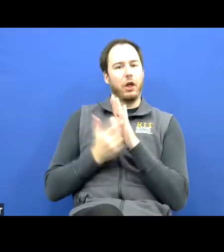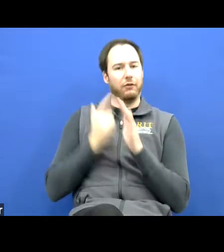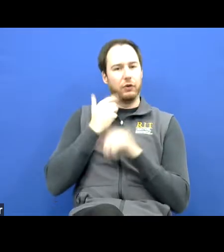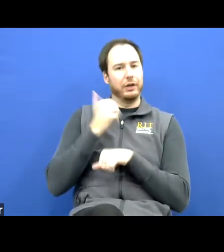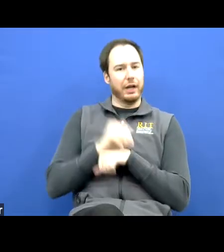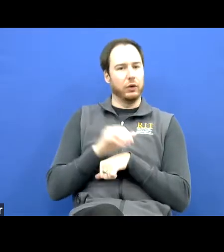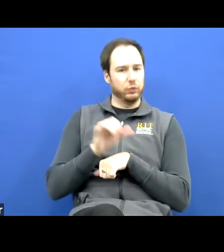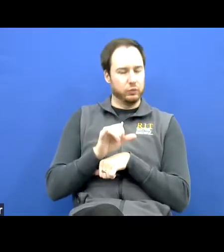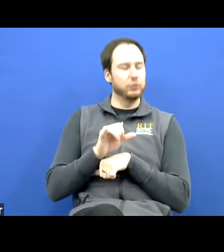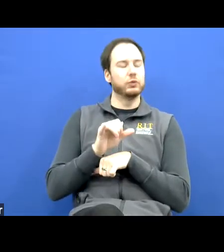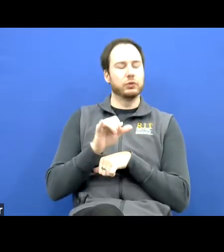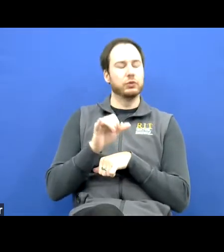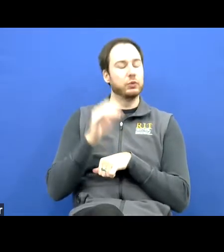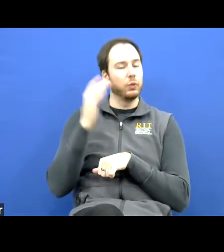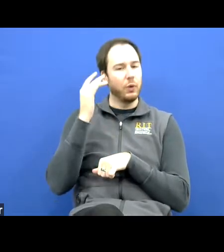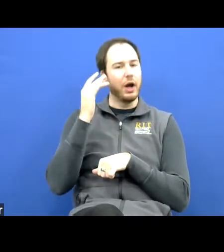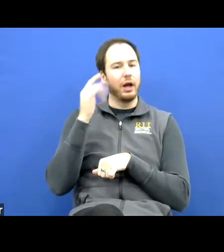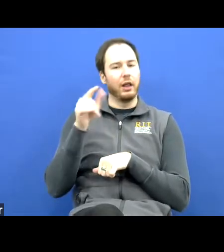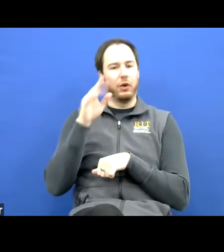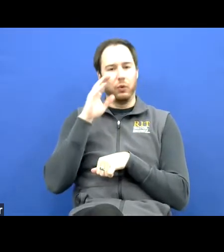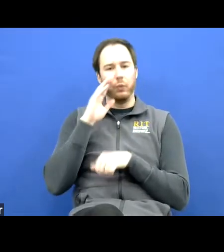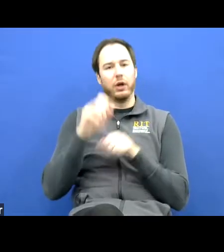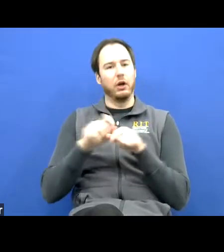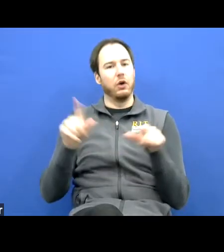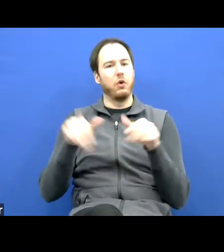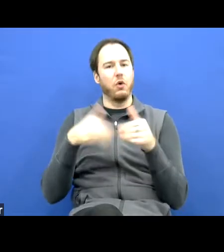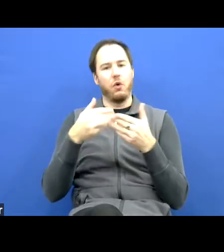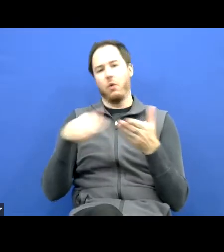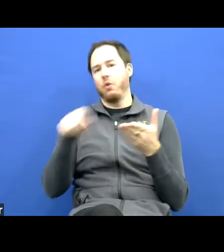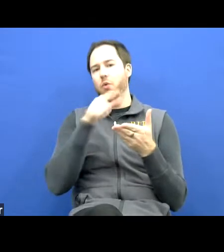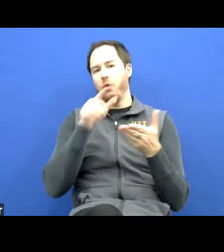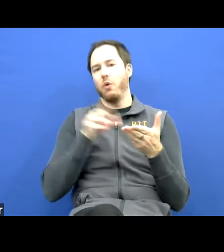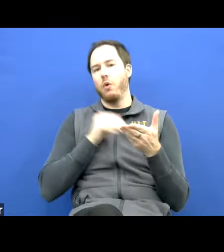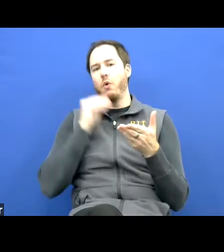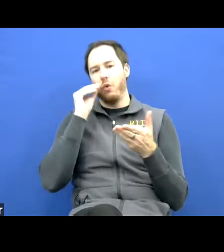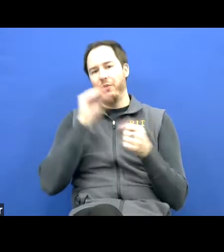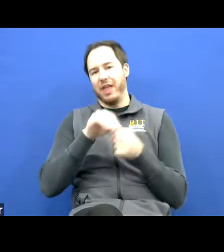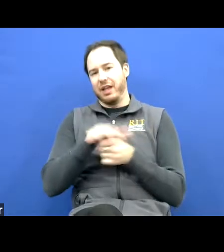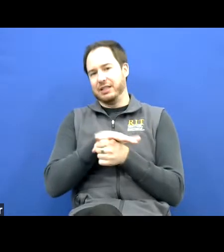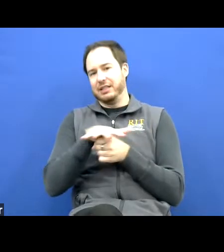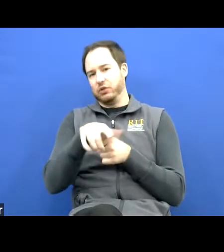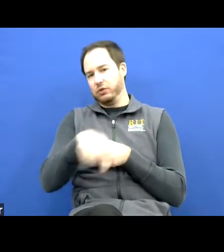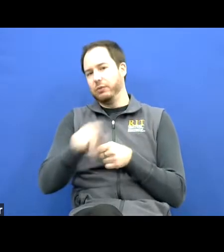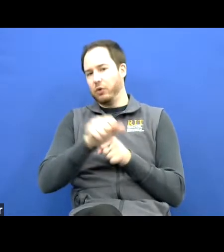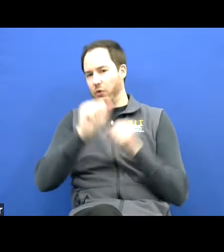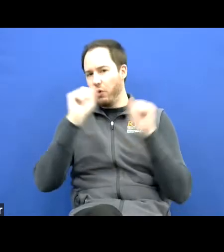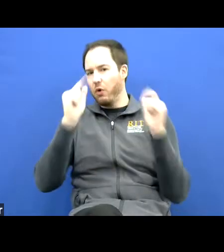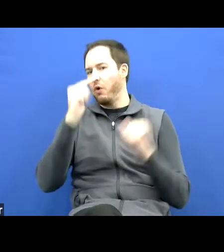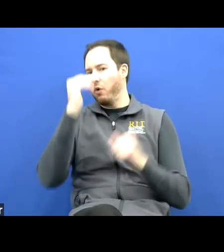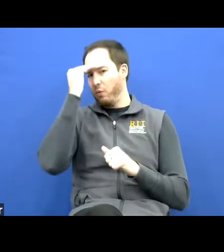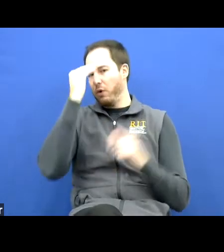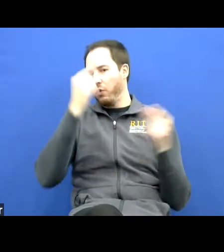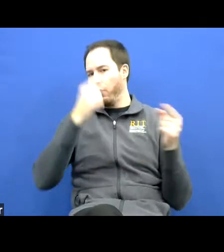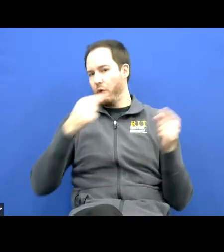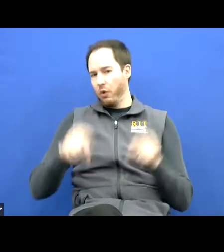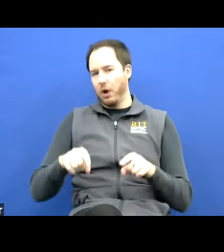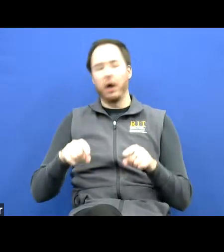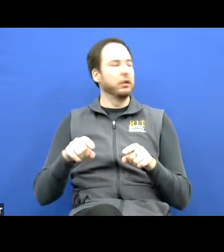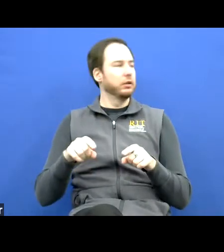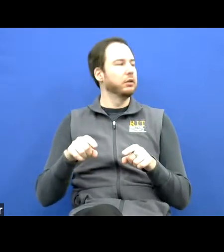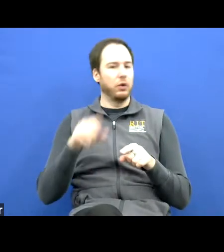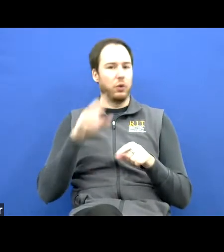because that will go out to all the homeowners in the district to make sure everybody is fully aware of what's going on, because again,